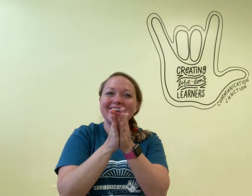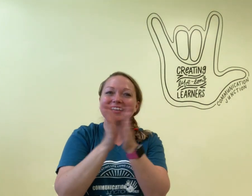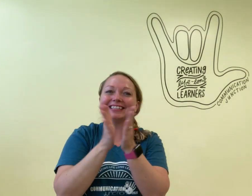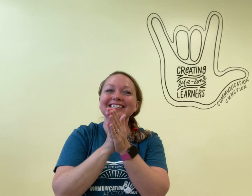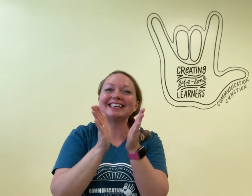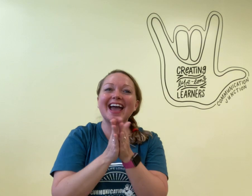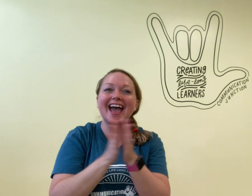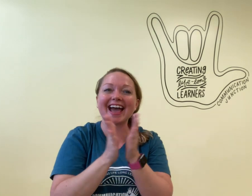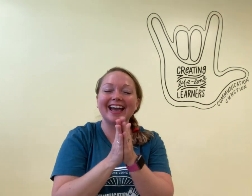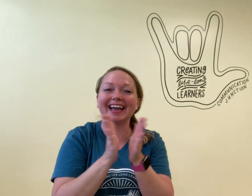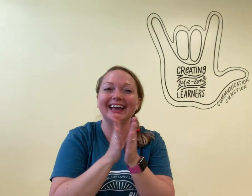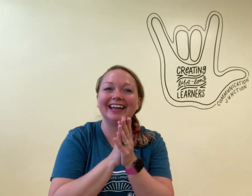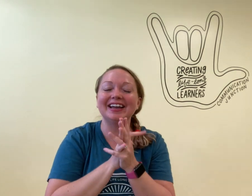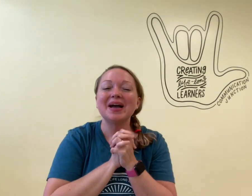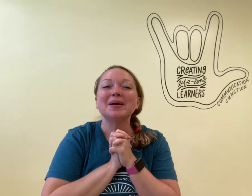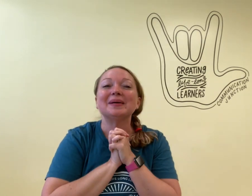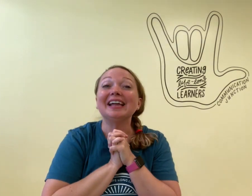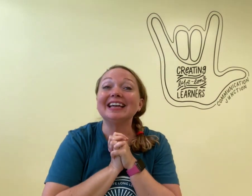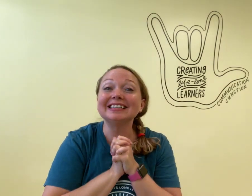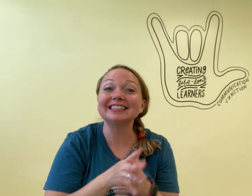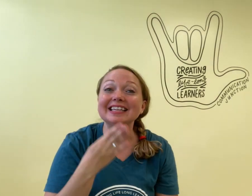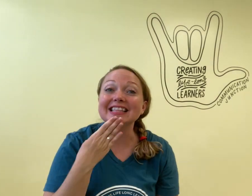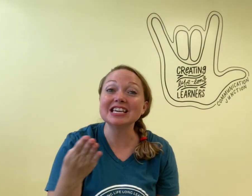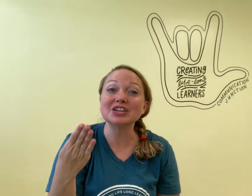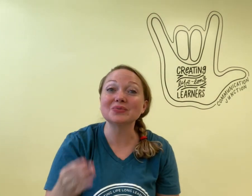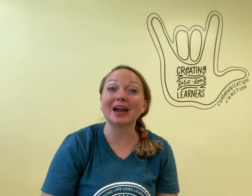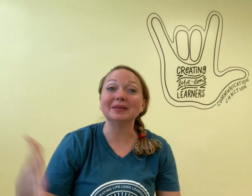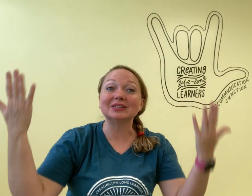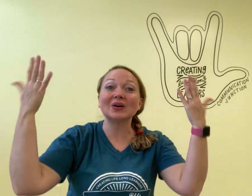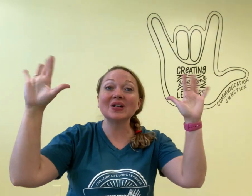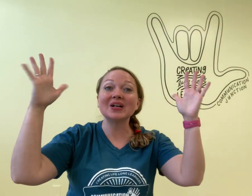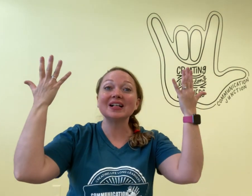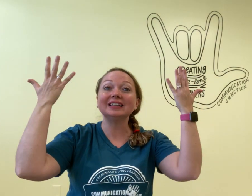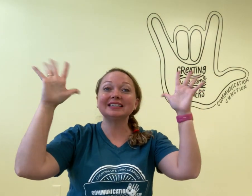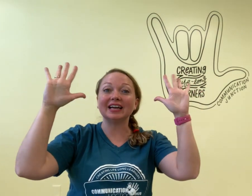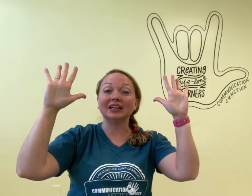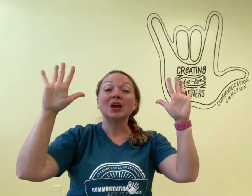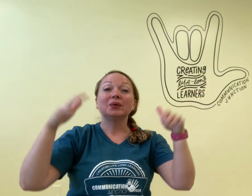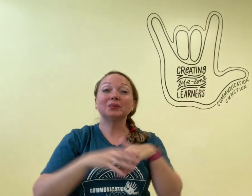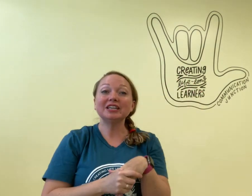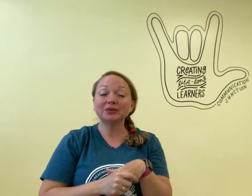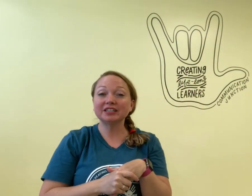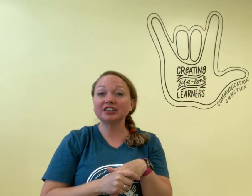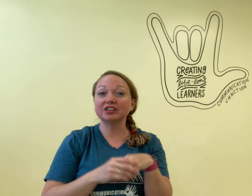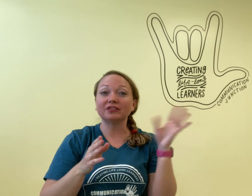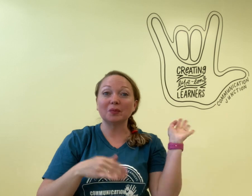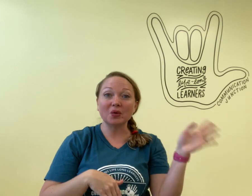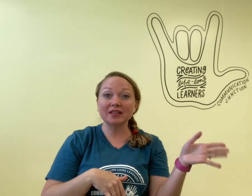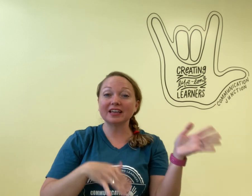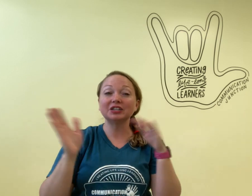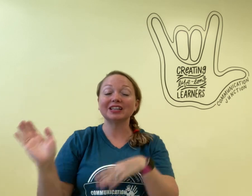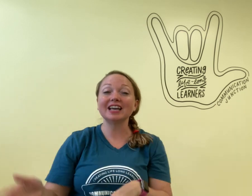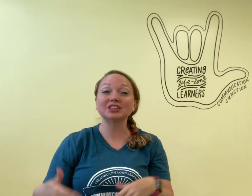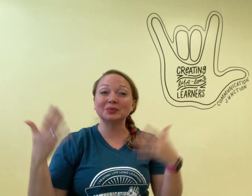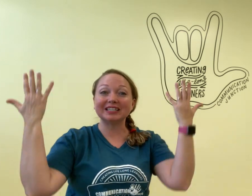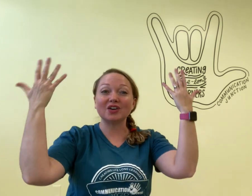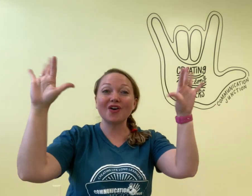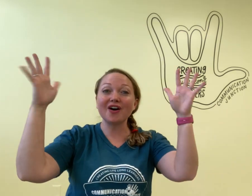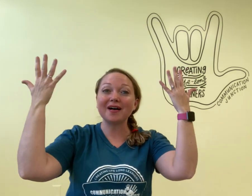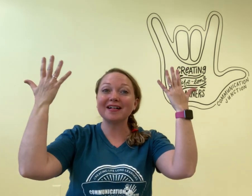friends! Yay! My hands say thank you rhyme is all done. When we transition from one thing to the next, we say all done.